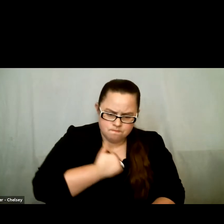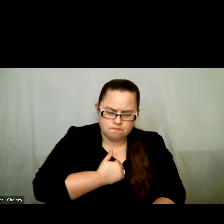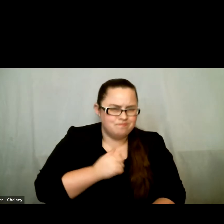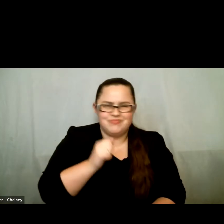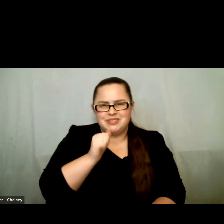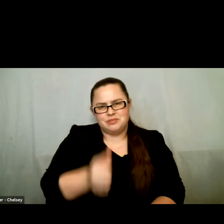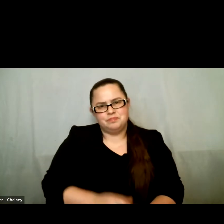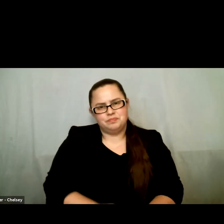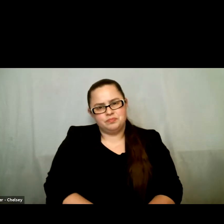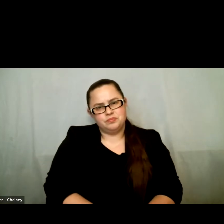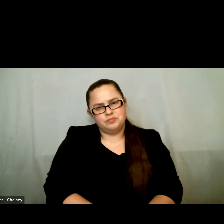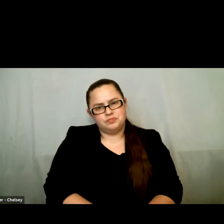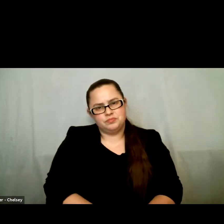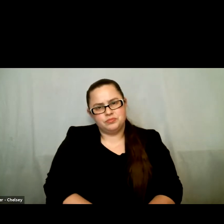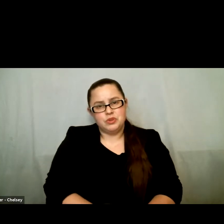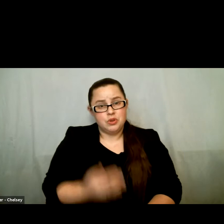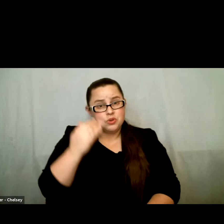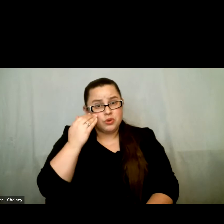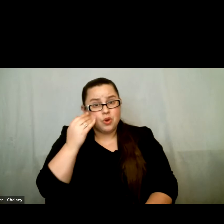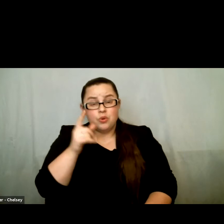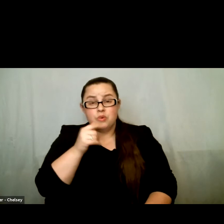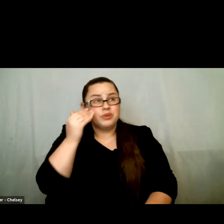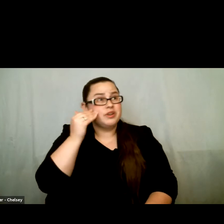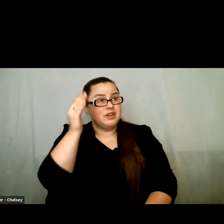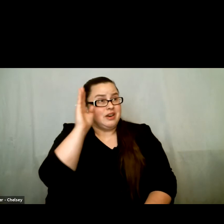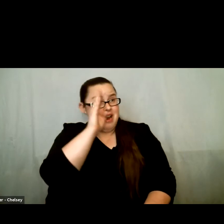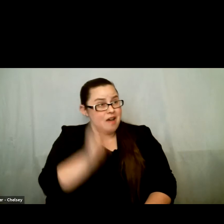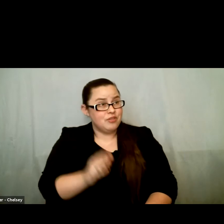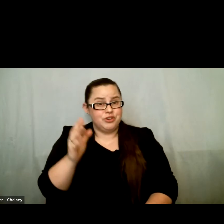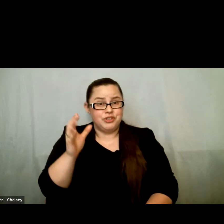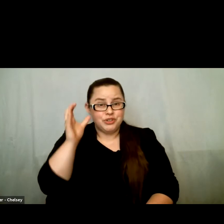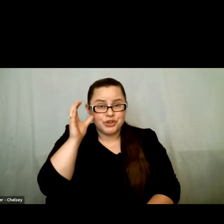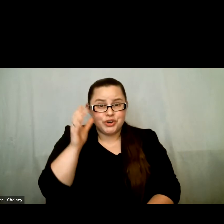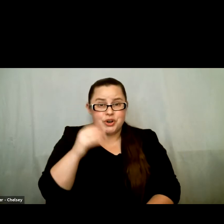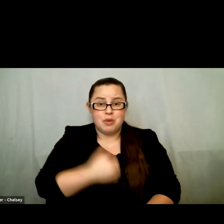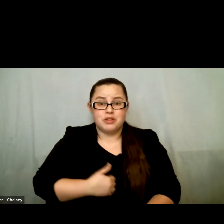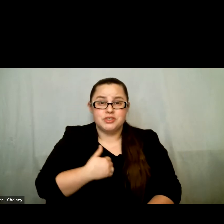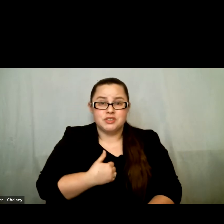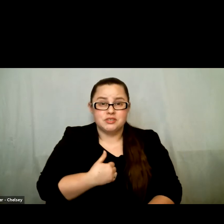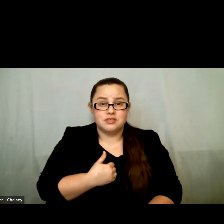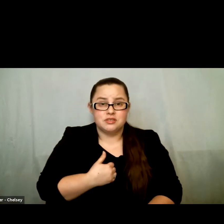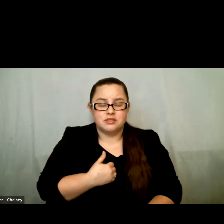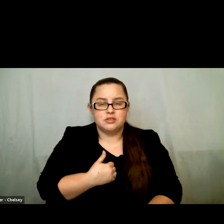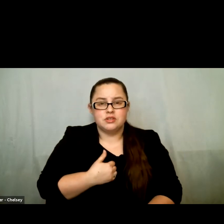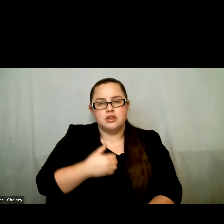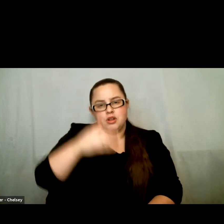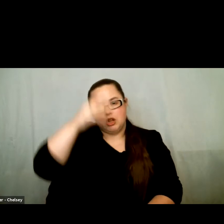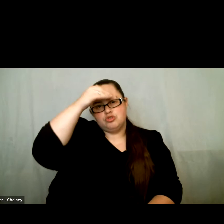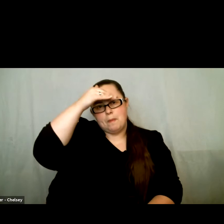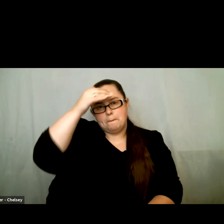you will never hear an apology from? You guessed it, Donald Trump.